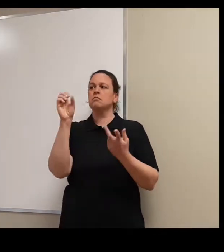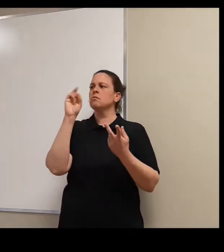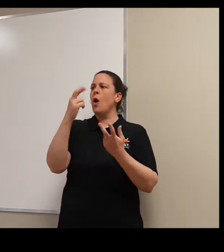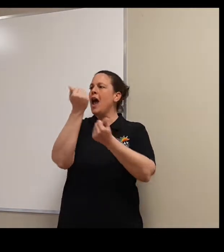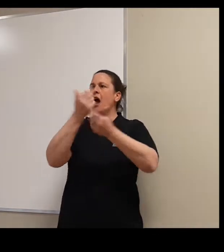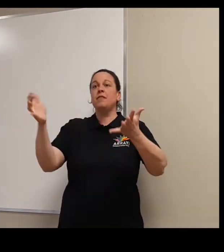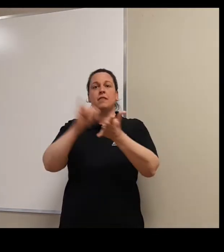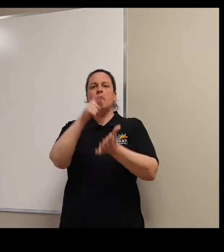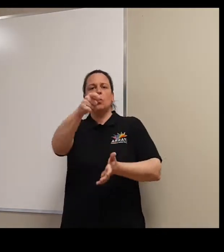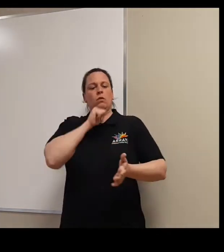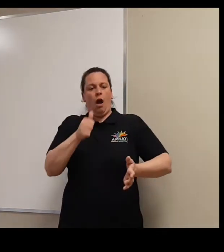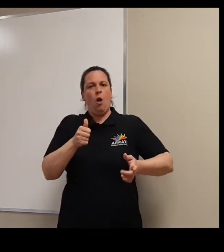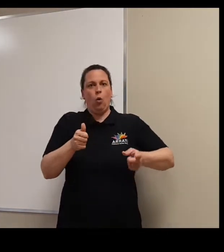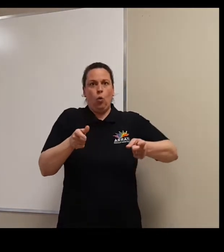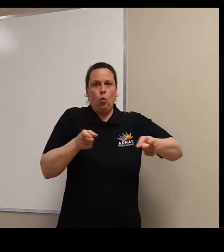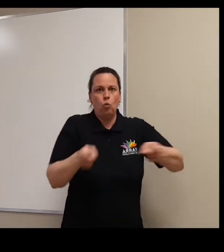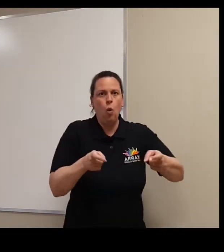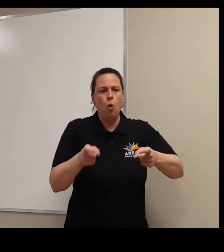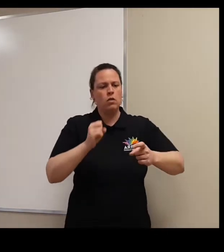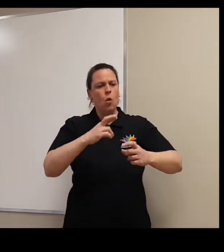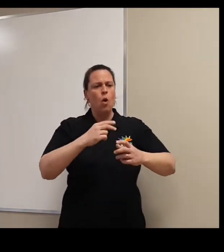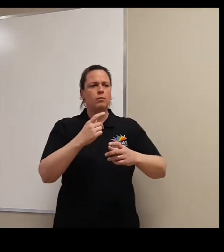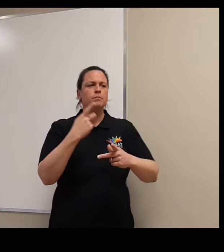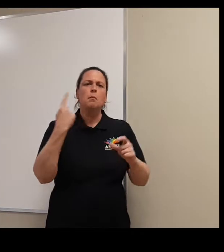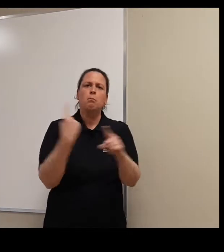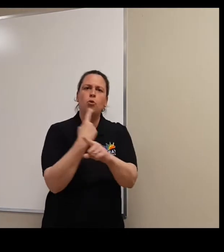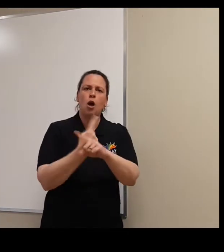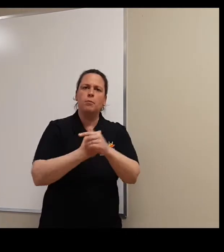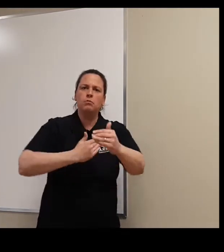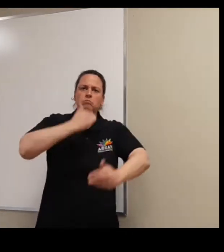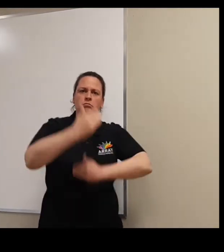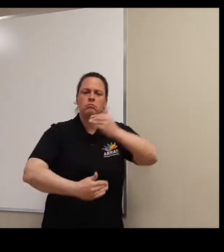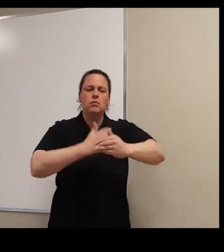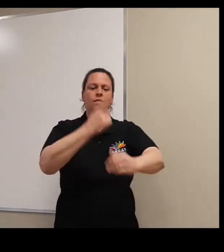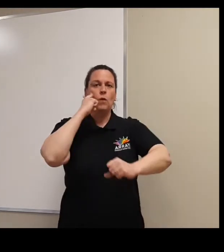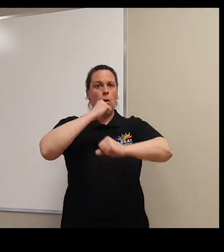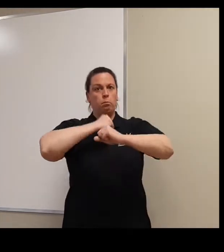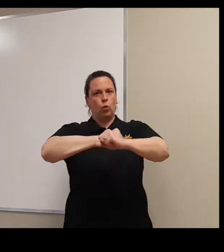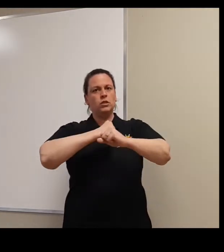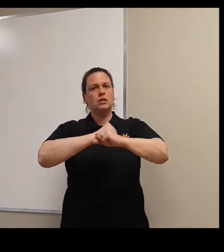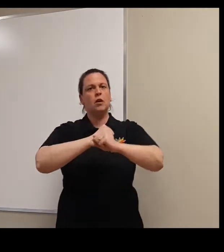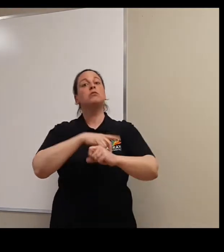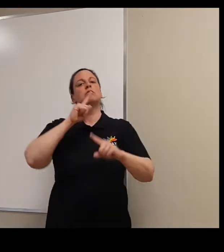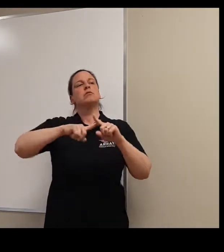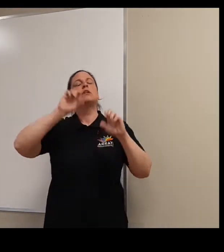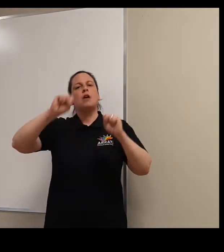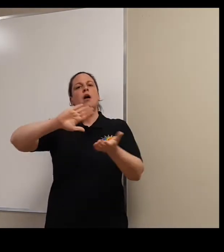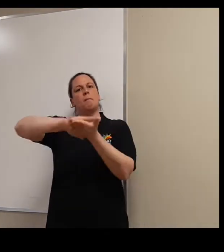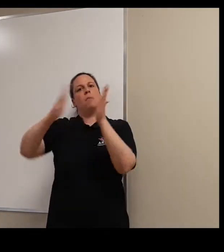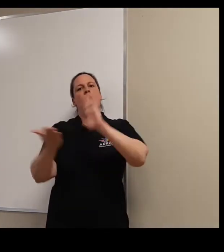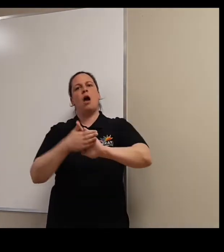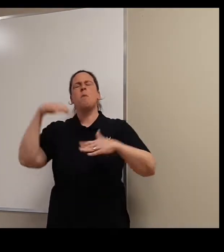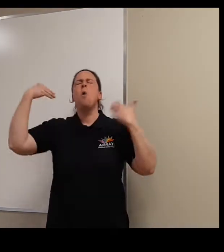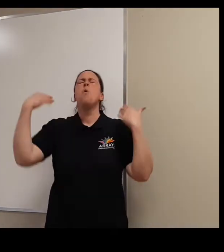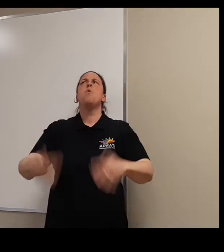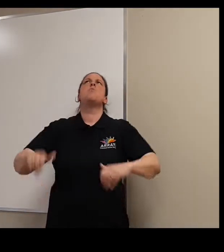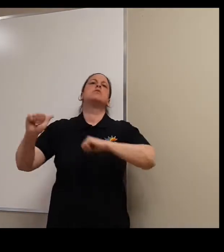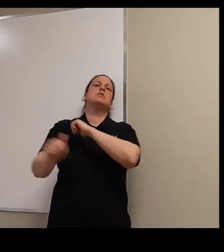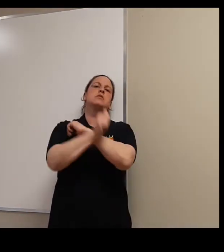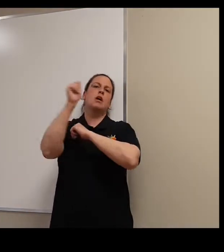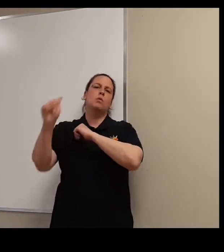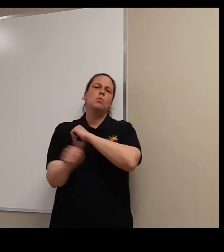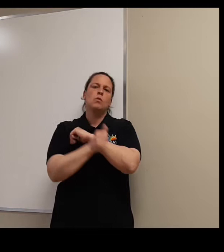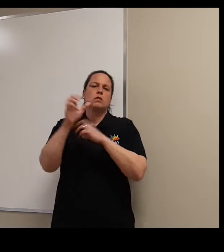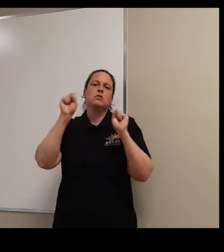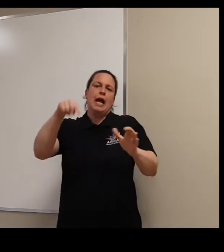is one, where if the proper controls and procedures for protection are not followed, it could be very dangerous and possibly